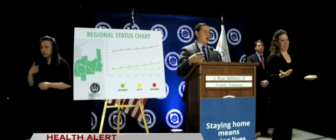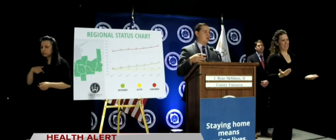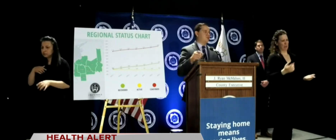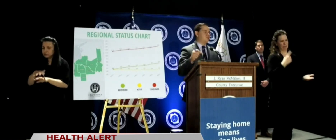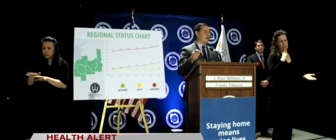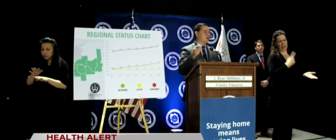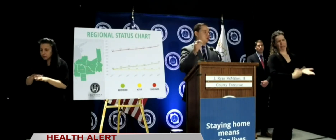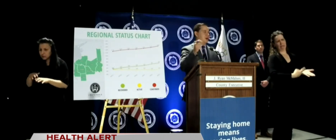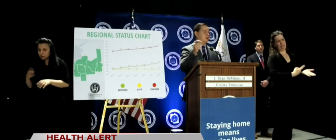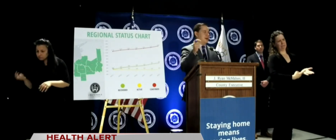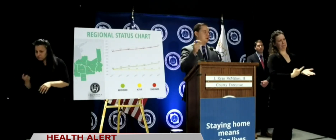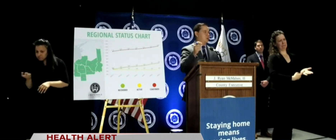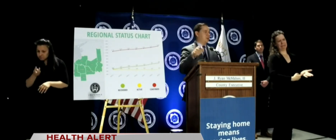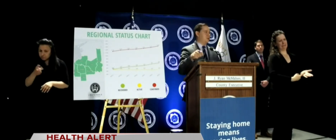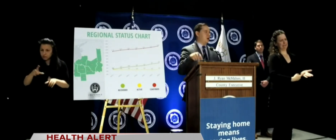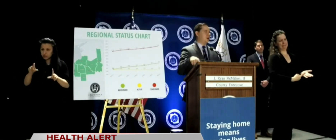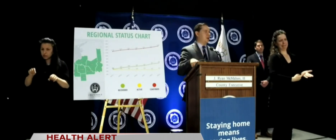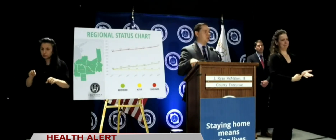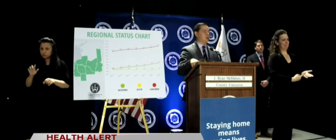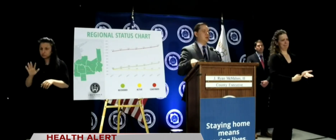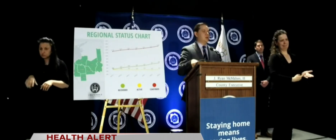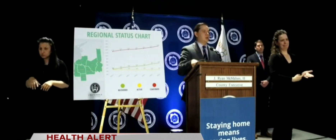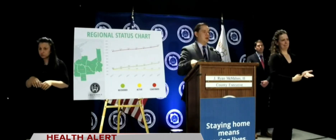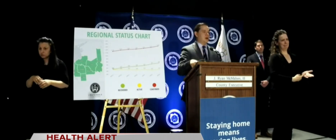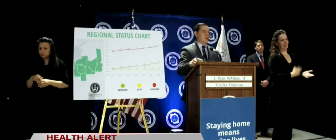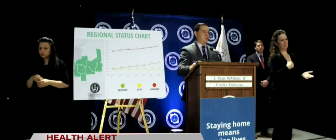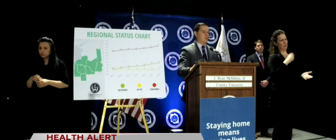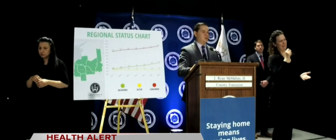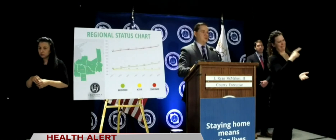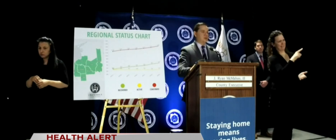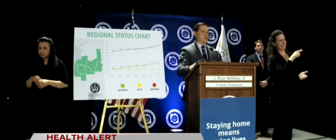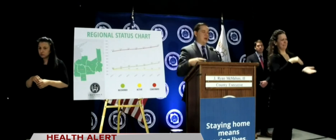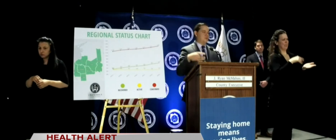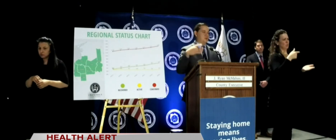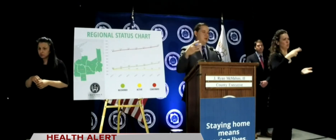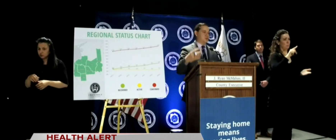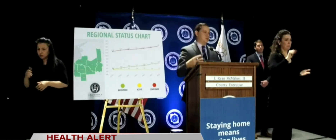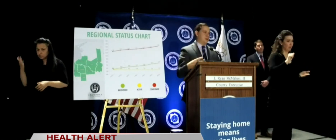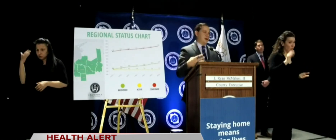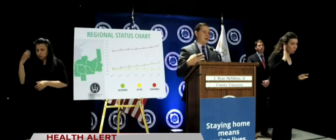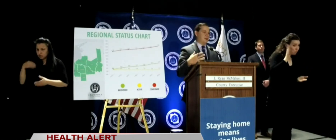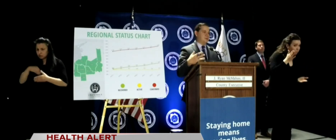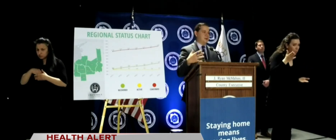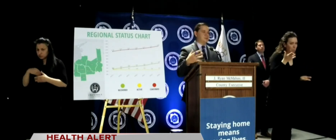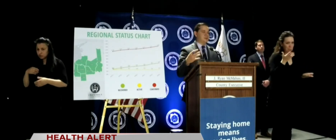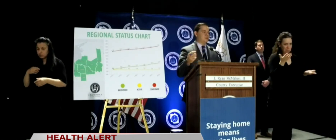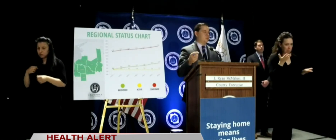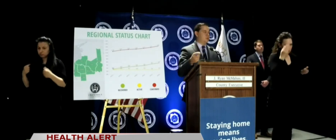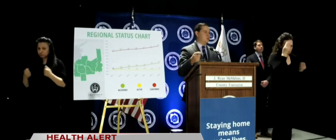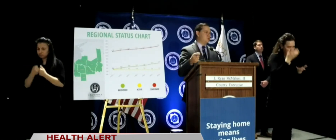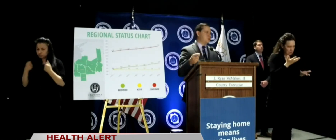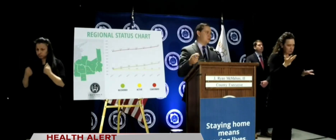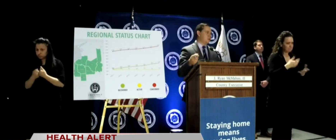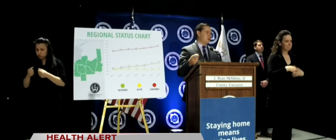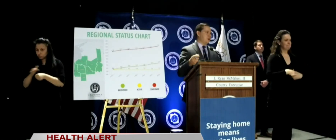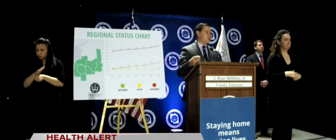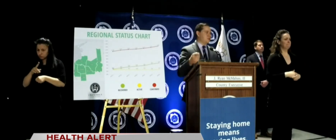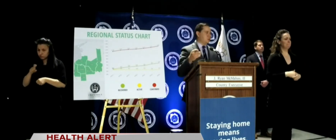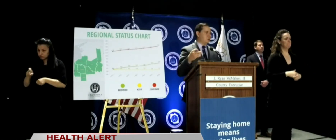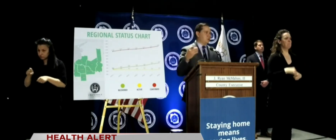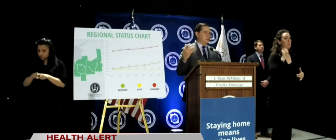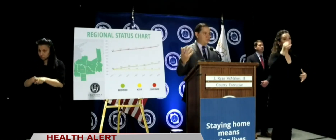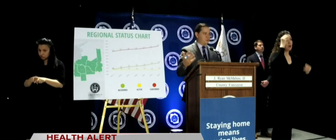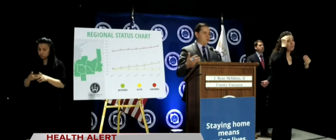directly about if she's gotten direct data related to our county. Certainly we have discussions about how that testing could be used